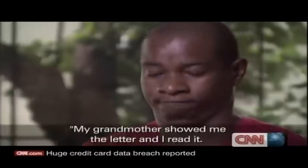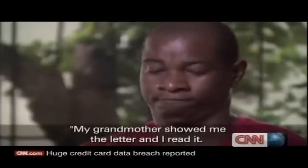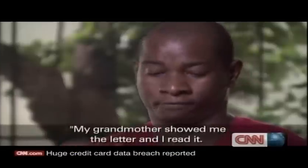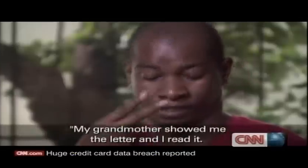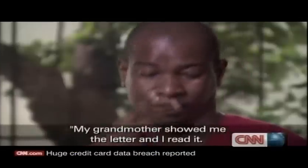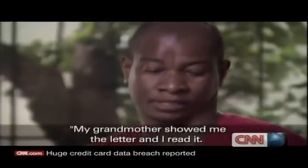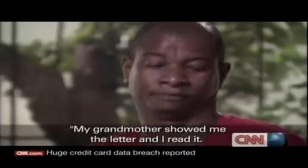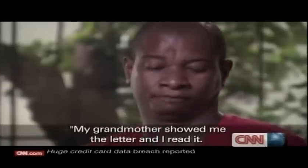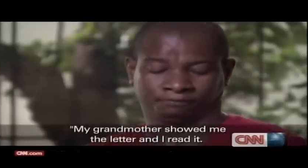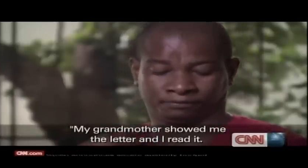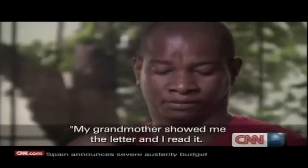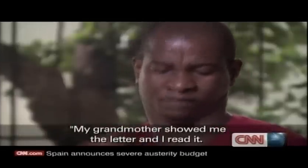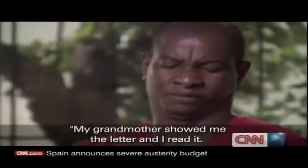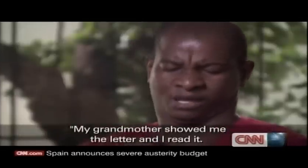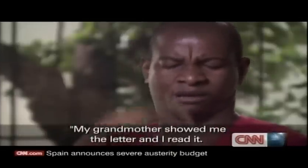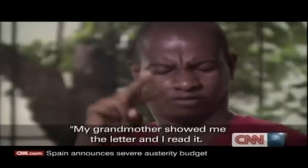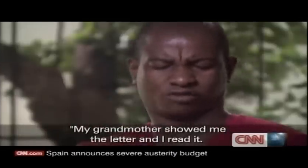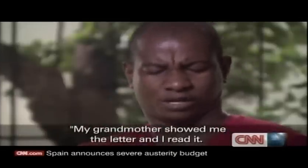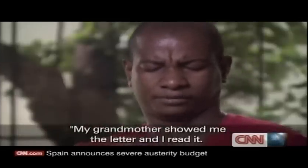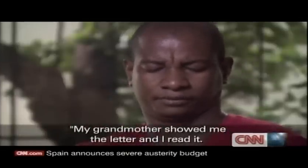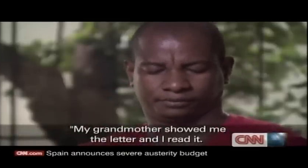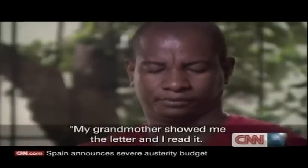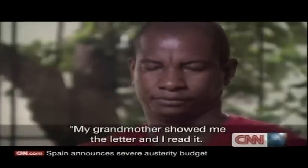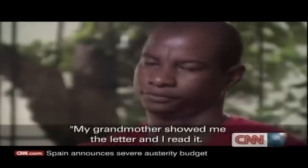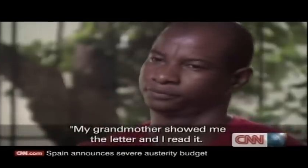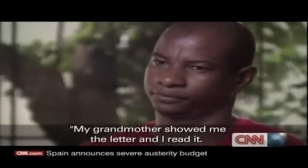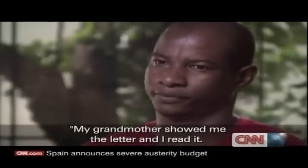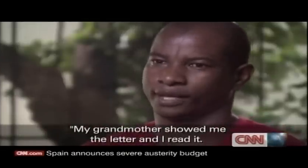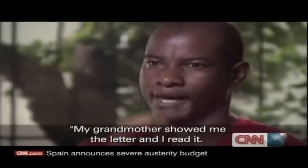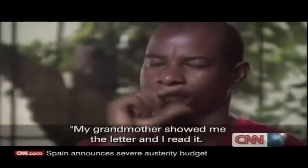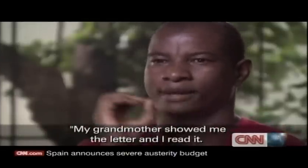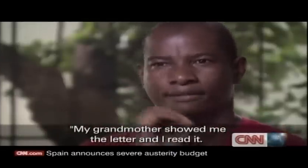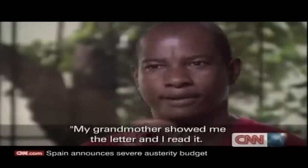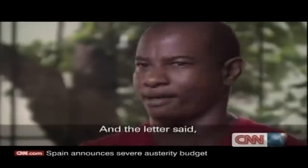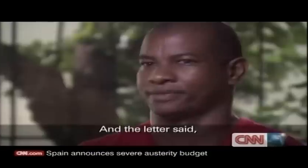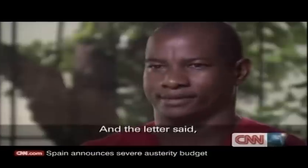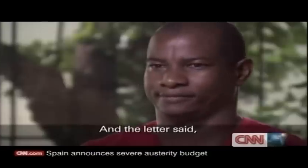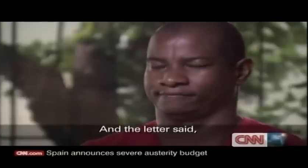My grandmother told me the letter, showed me the letter, and I read it. And the letter said,